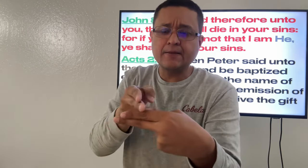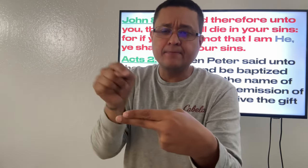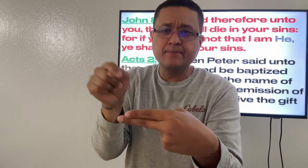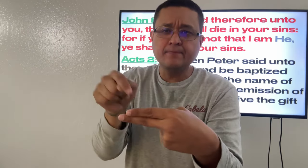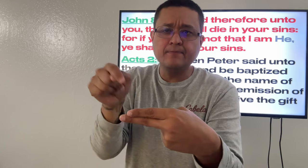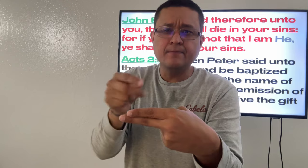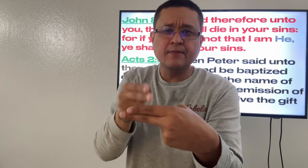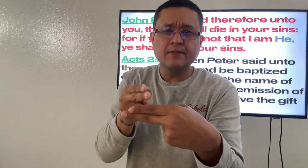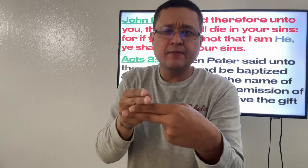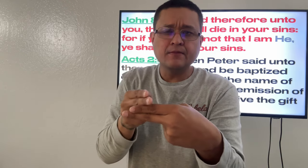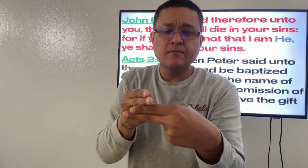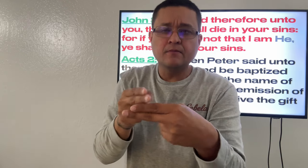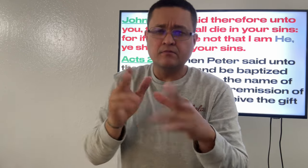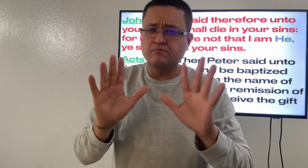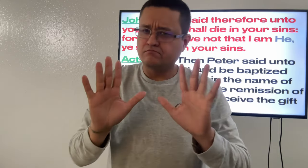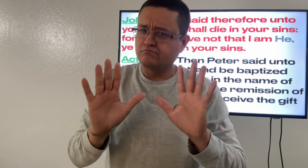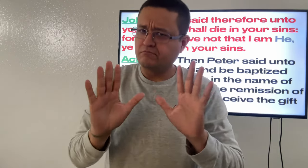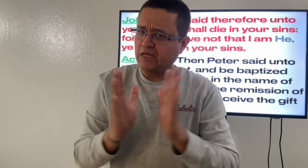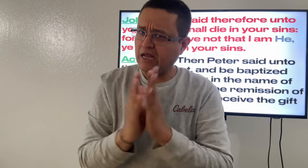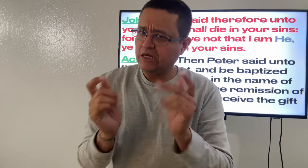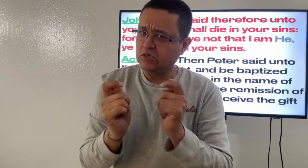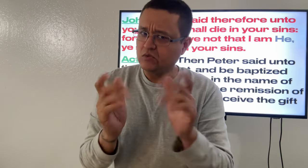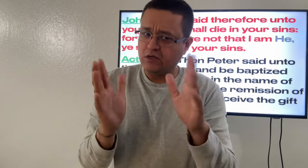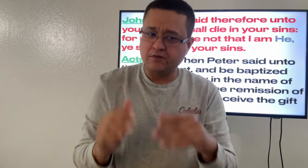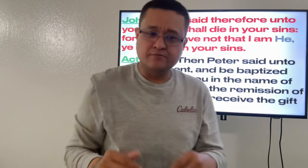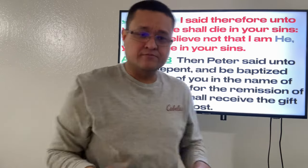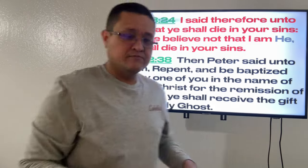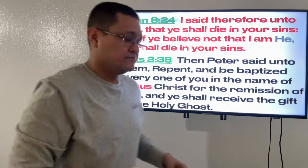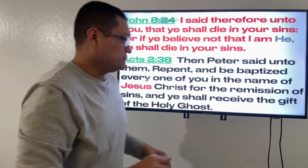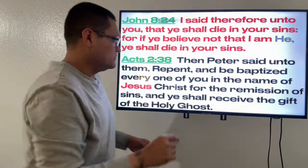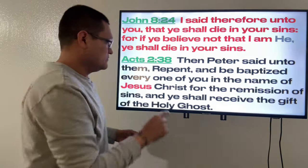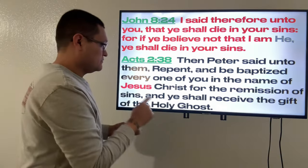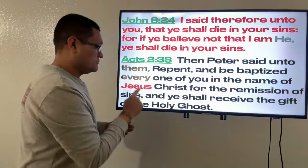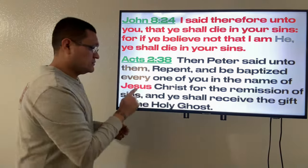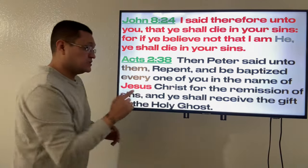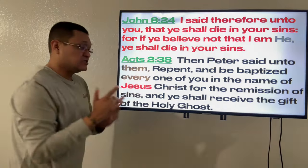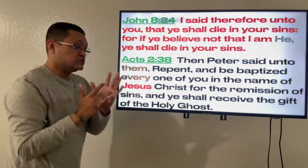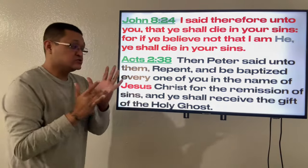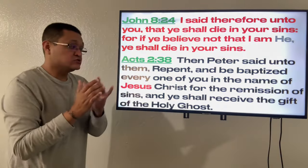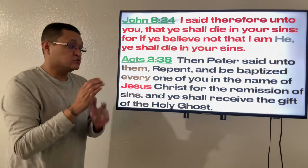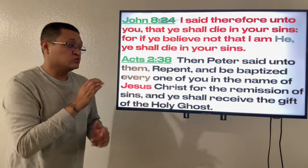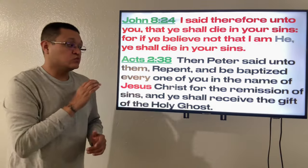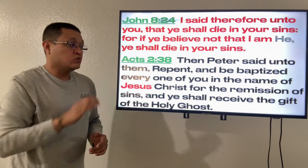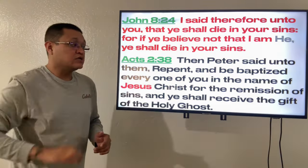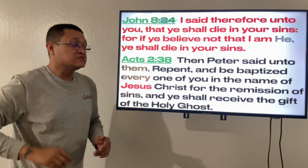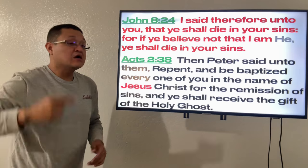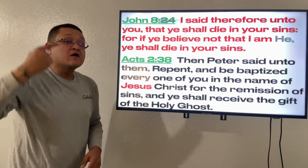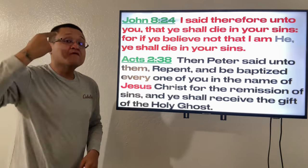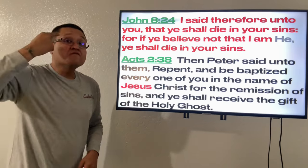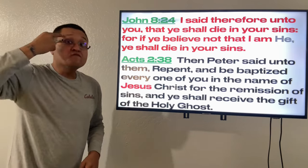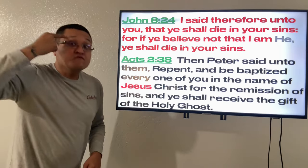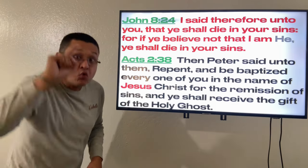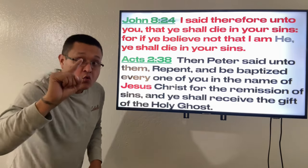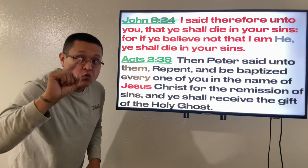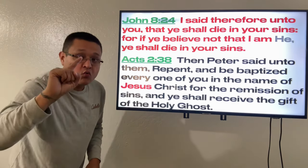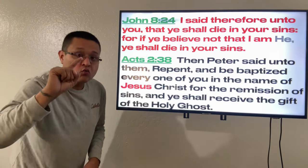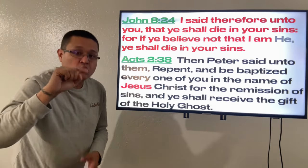this is why it's important to repent and be baptized in his name hallelujah so be baptized in the name of Jesus